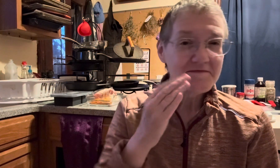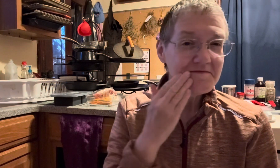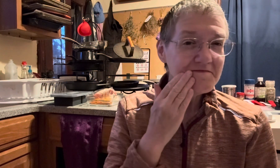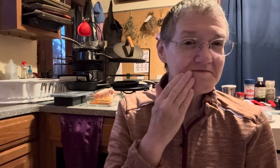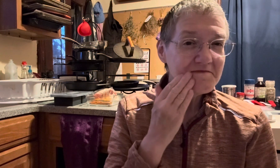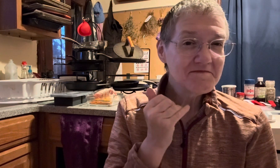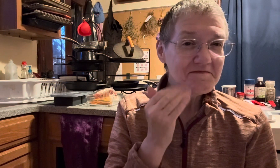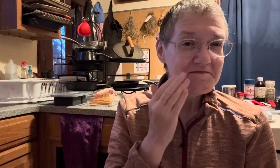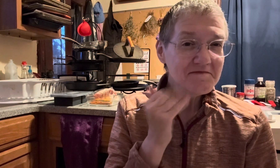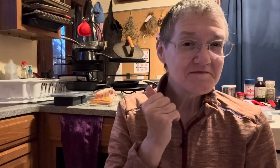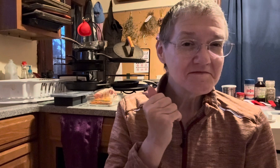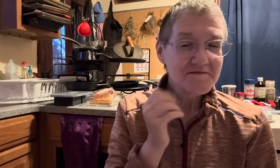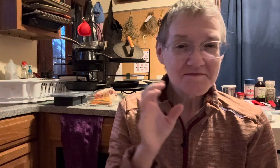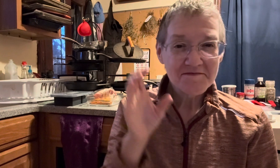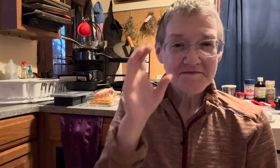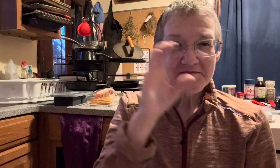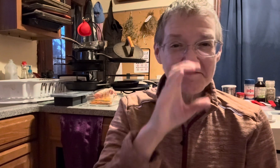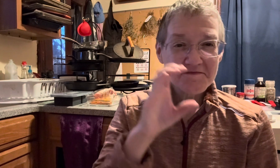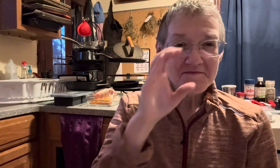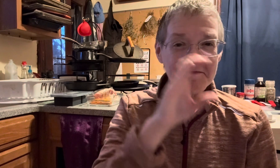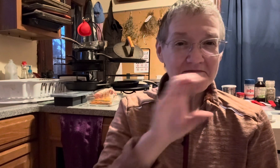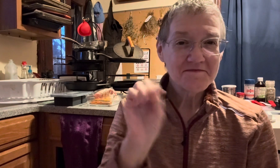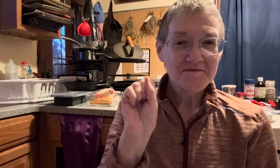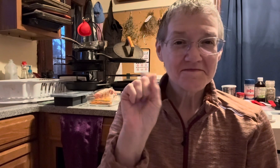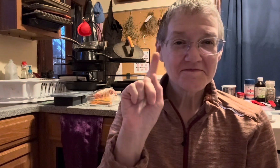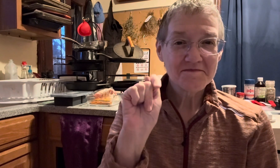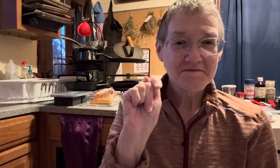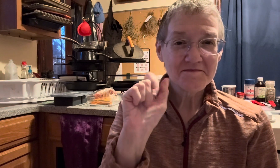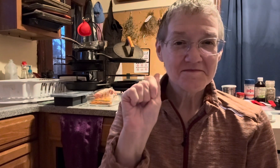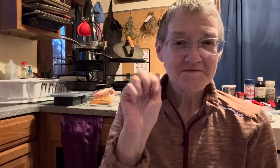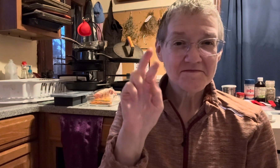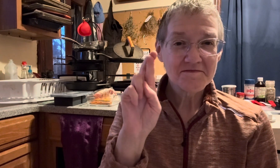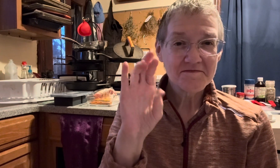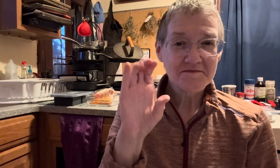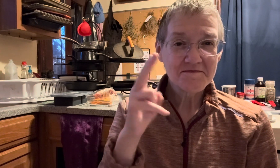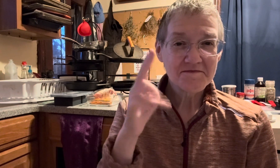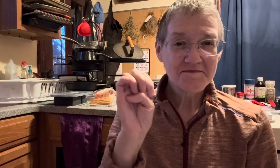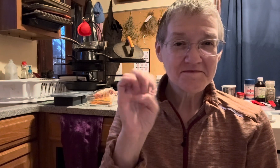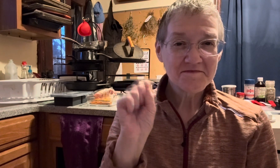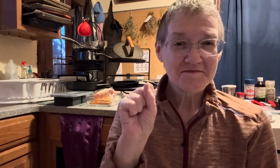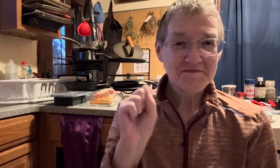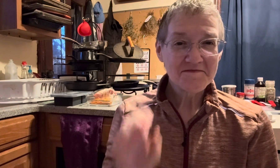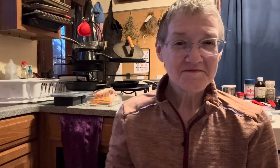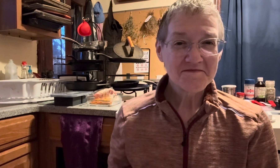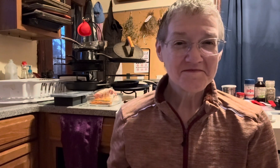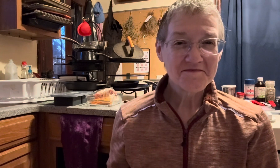Look for the sugar. And look for any starches.